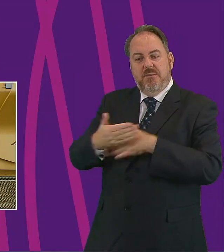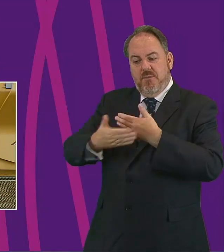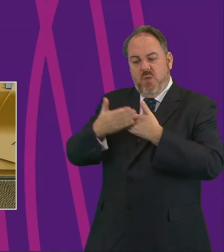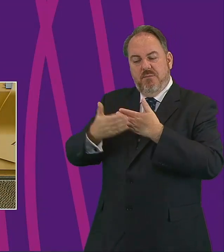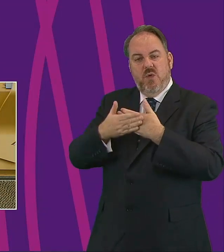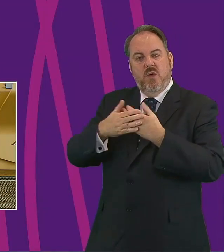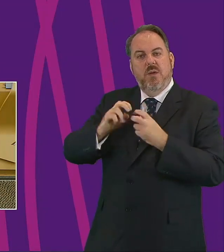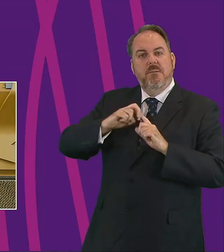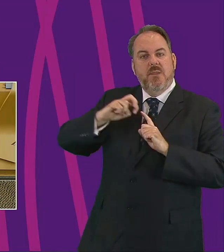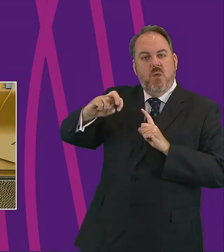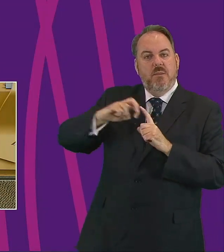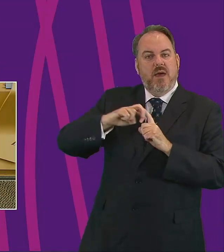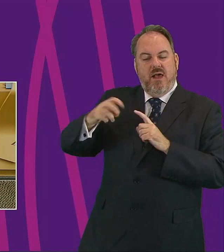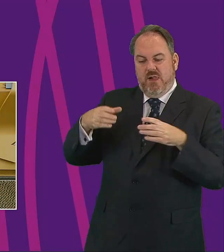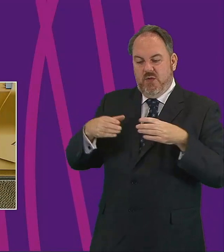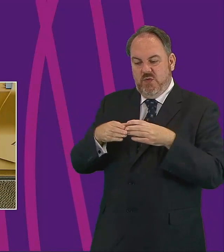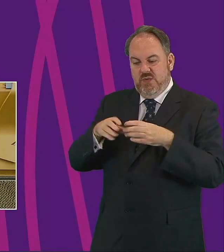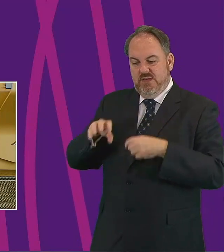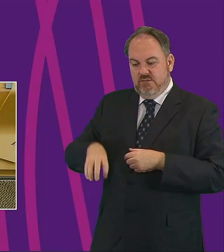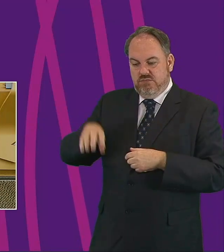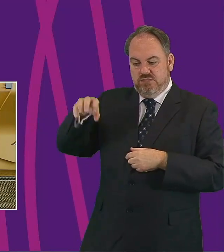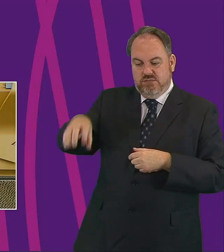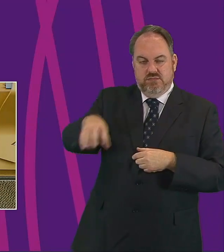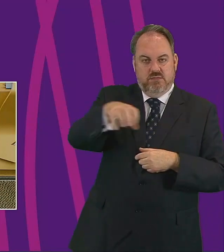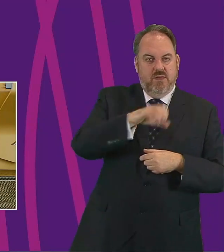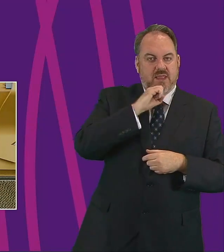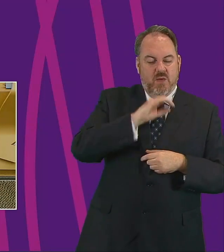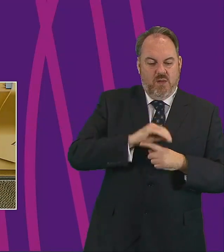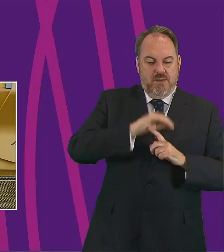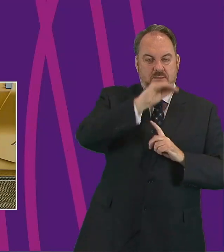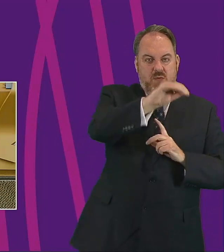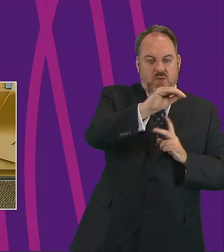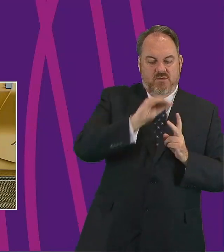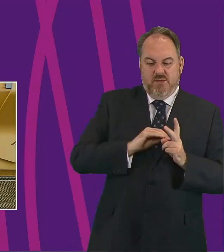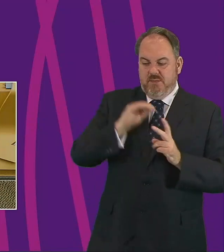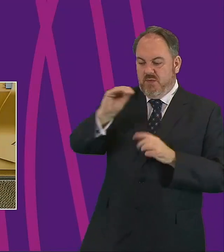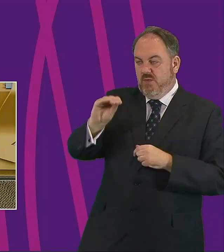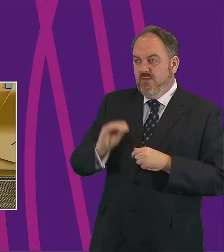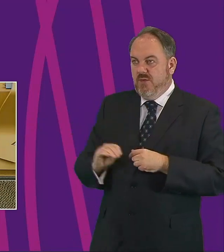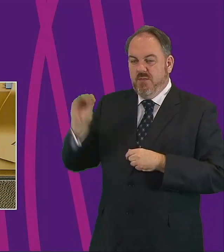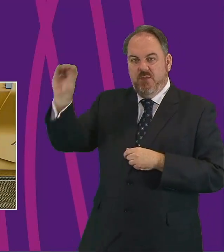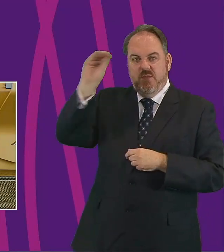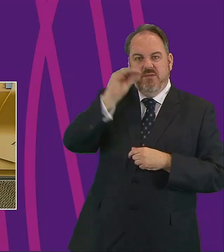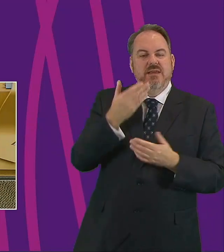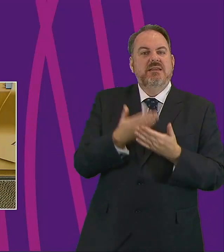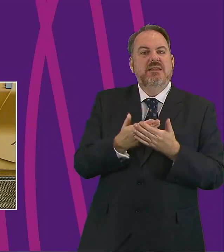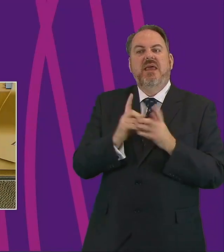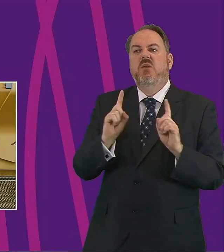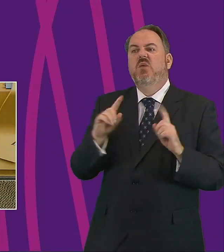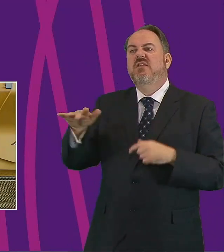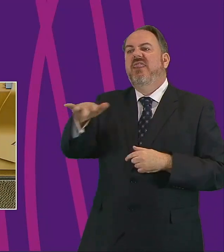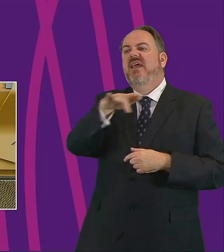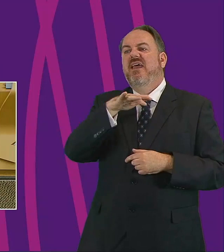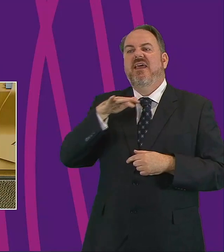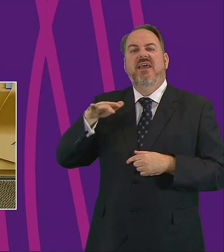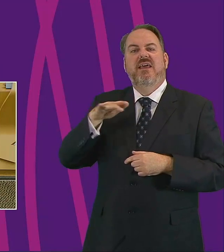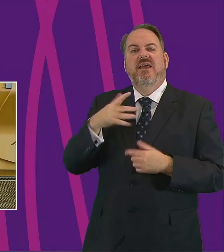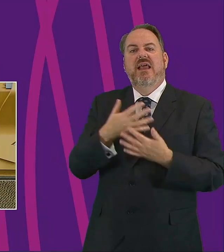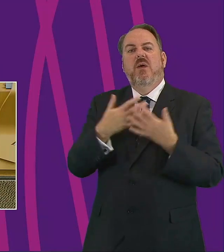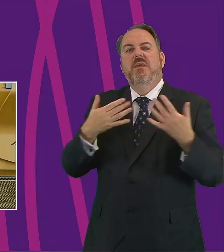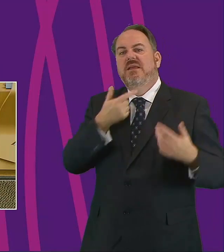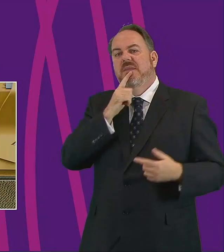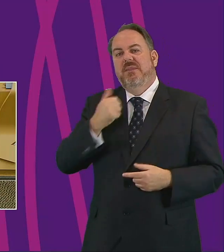Now, mobile units by their very nature will move to different locations around the country based on demand and based on need, but we